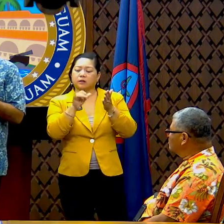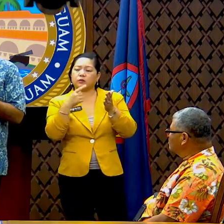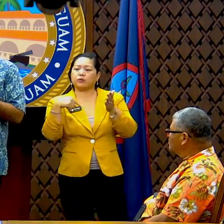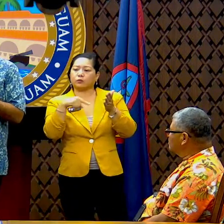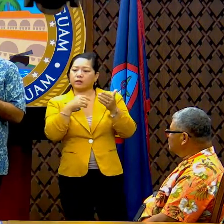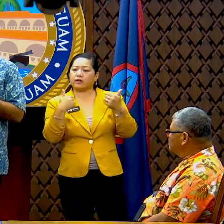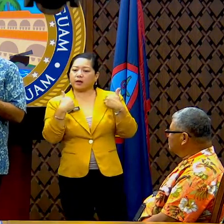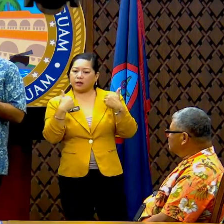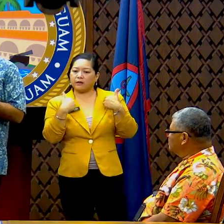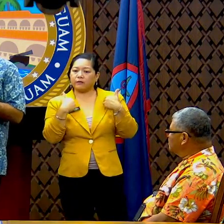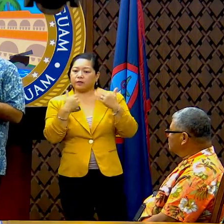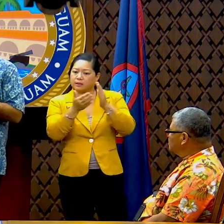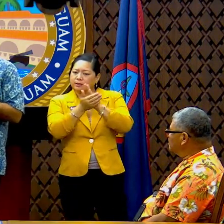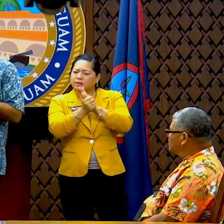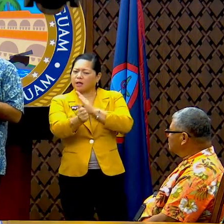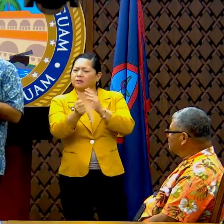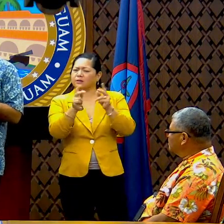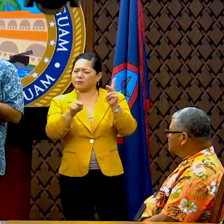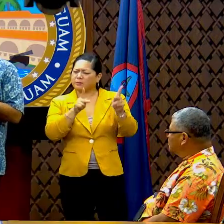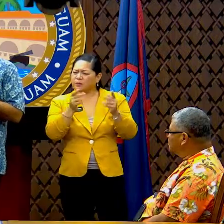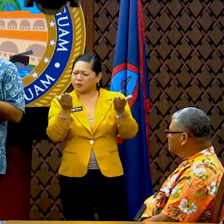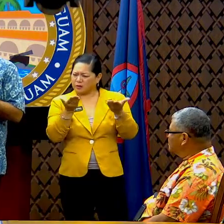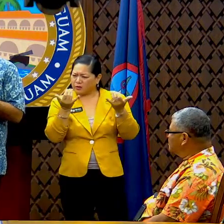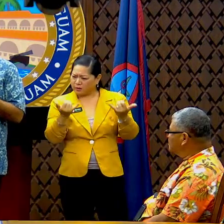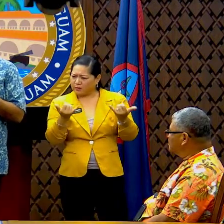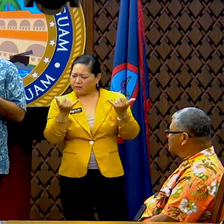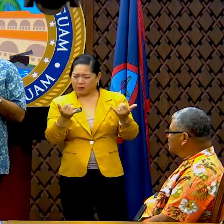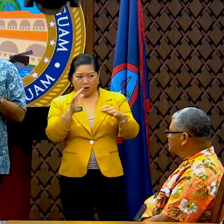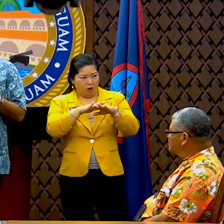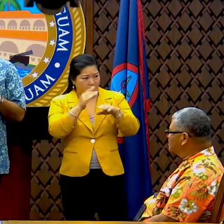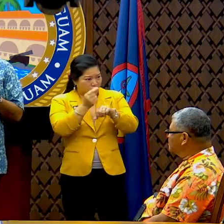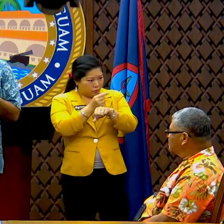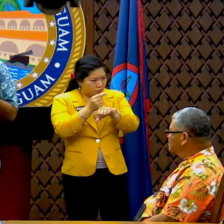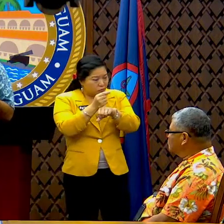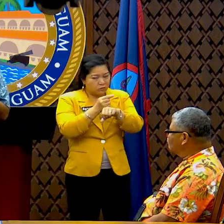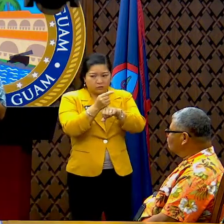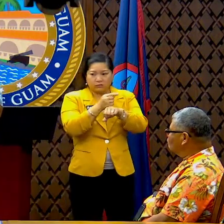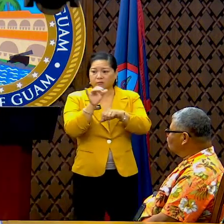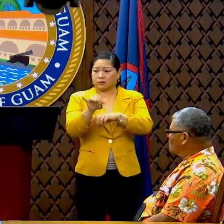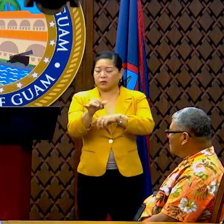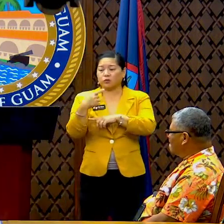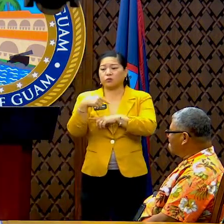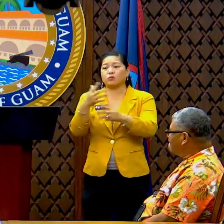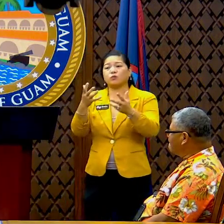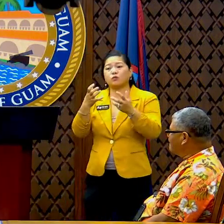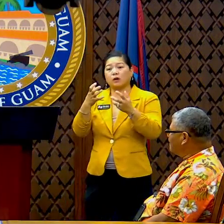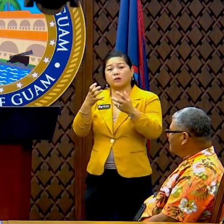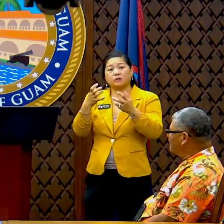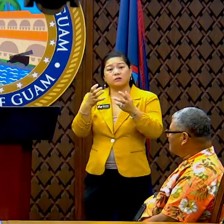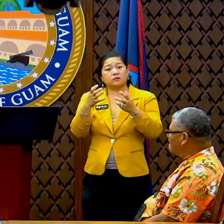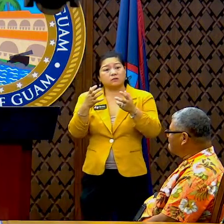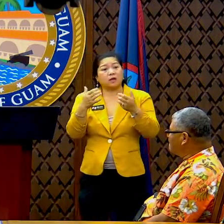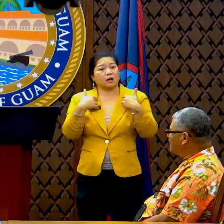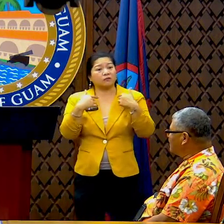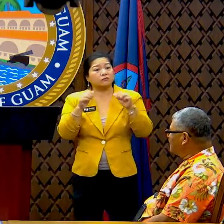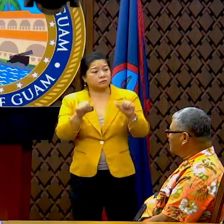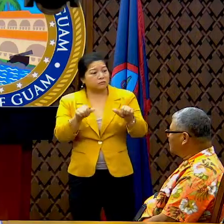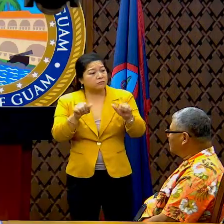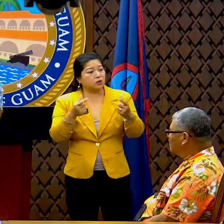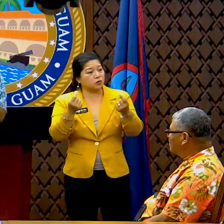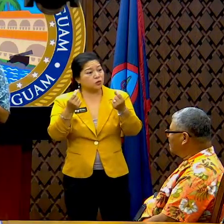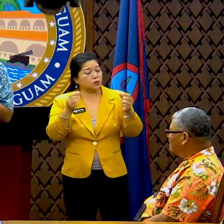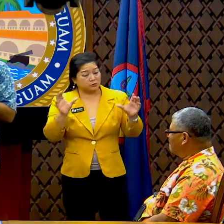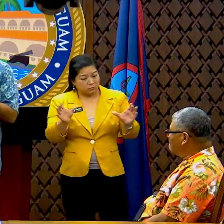we have talented people here on Guam that we want to enable to do their part